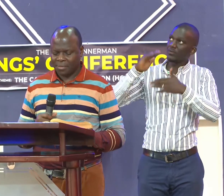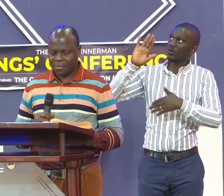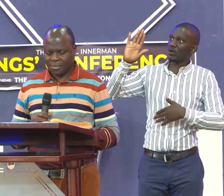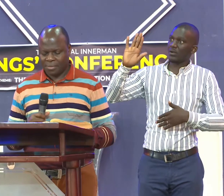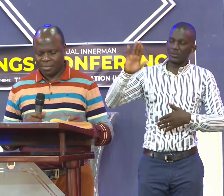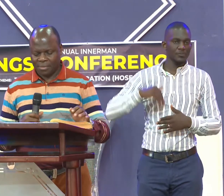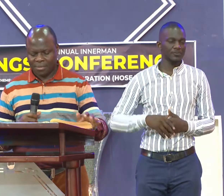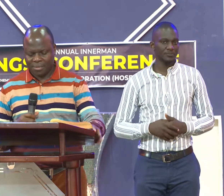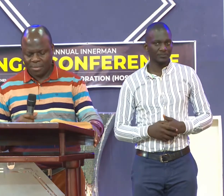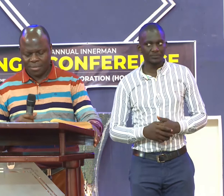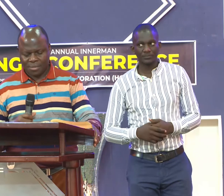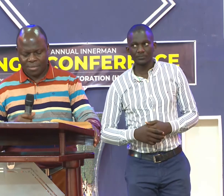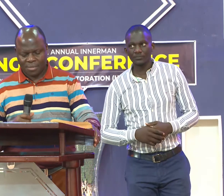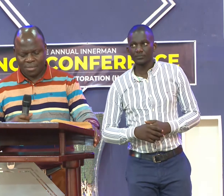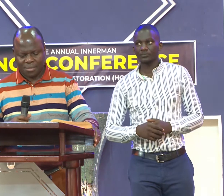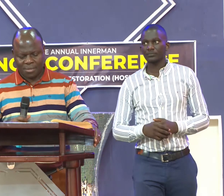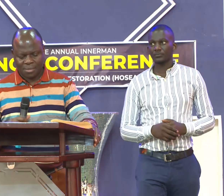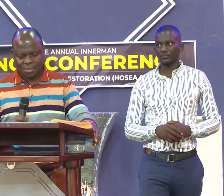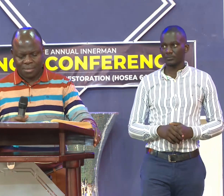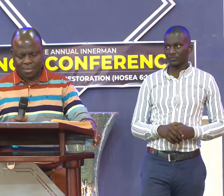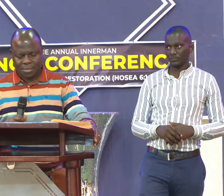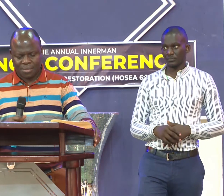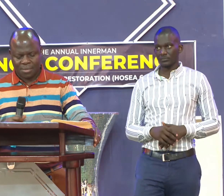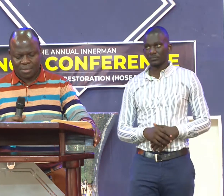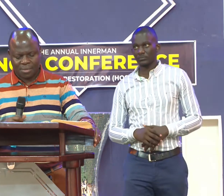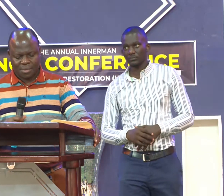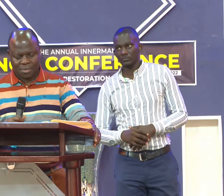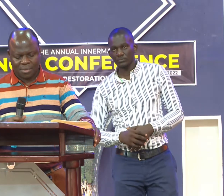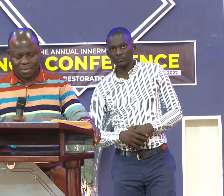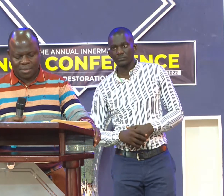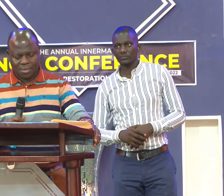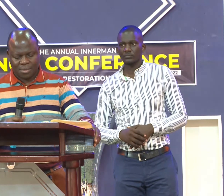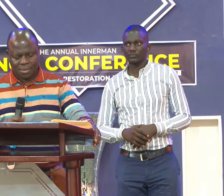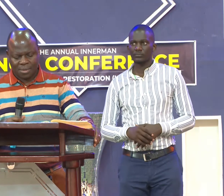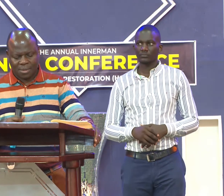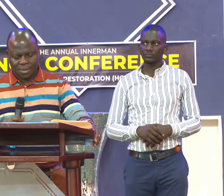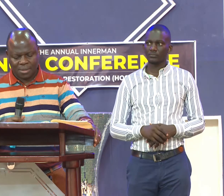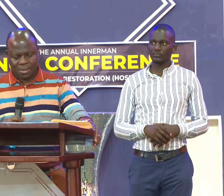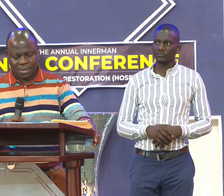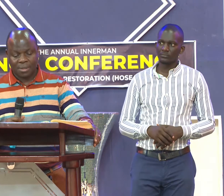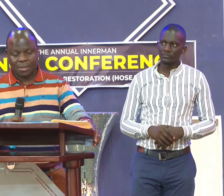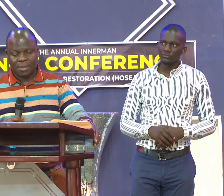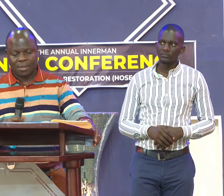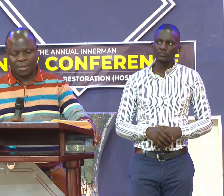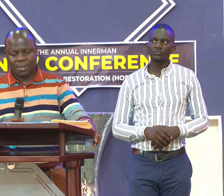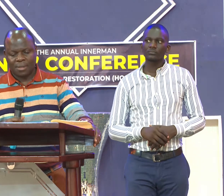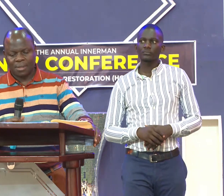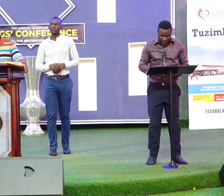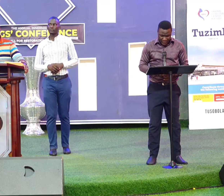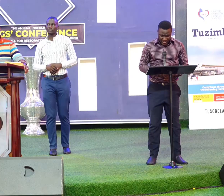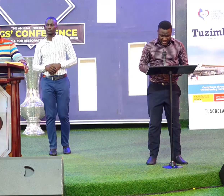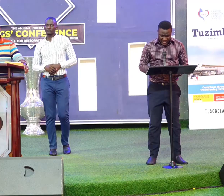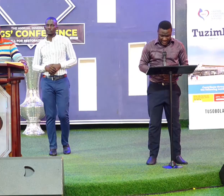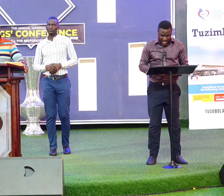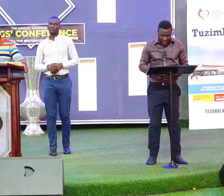Come, let us return to the Lord. He has torn us to pieces, but he will heal us. He has injured us, but he